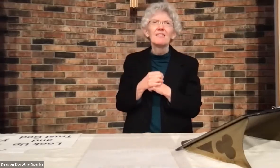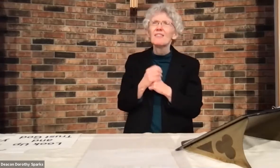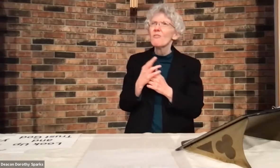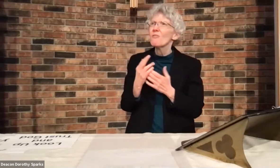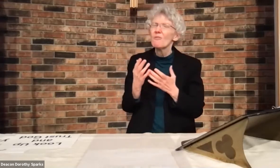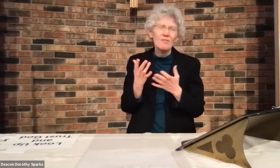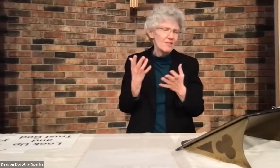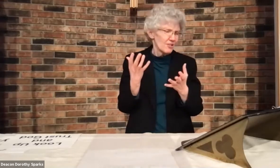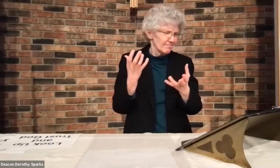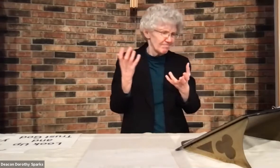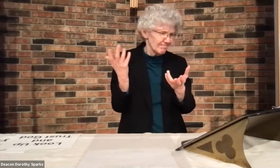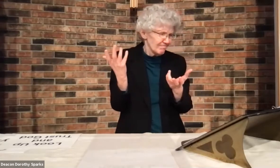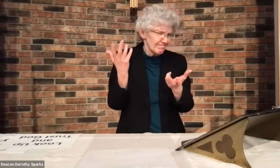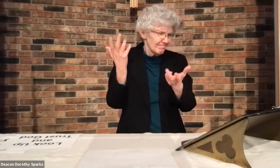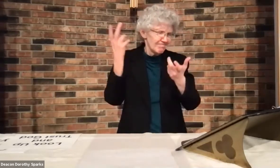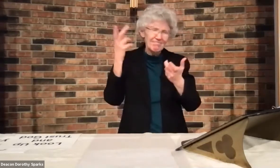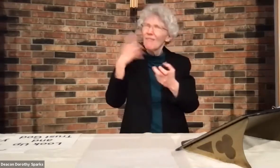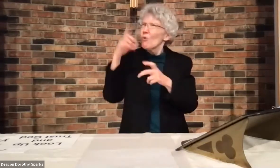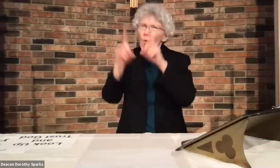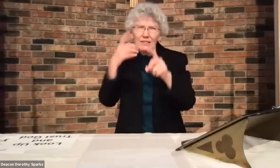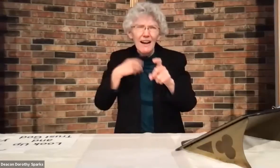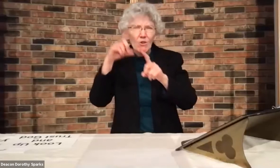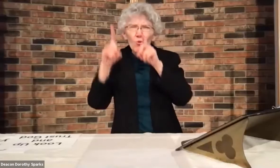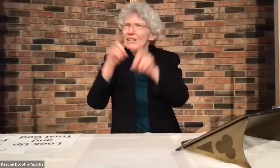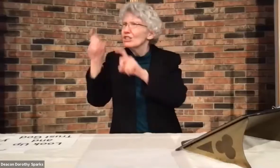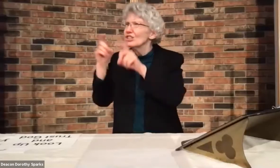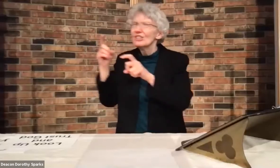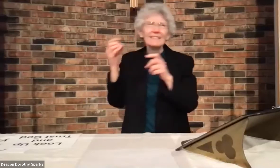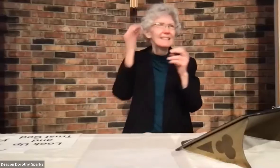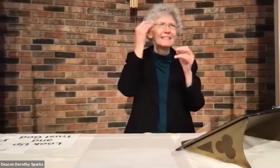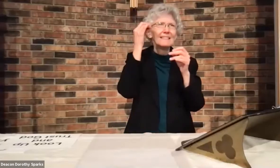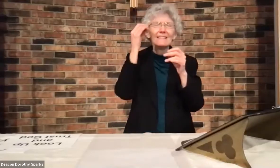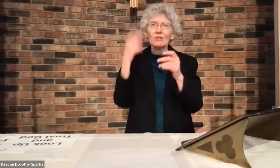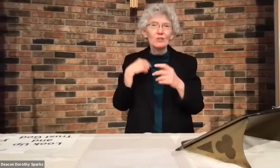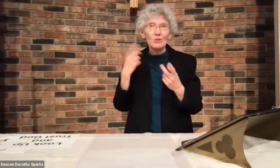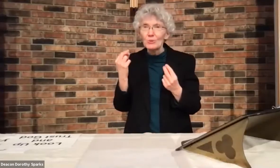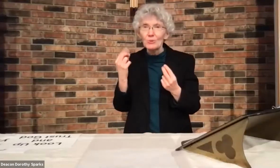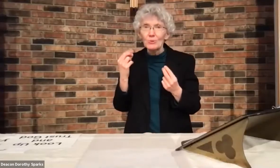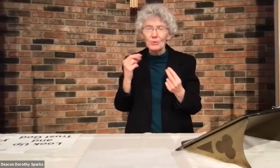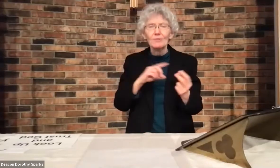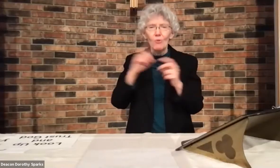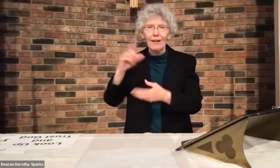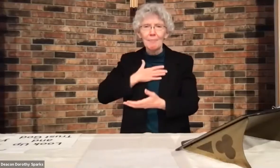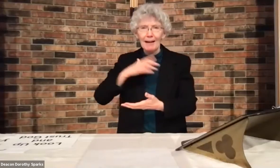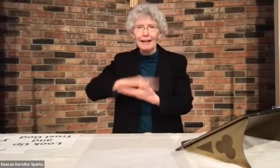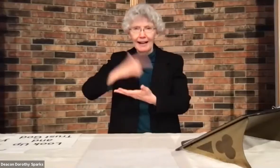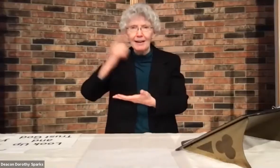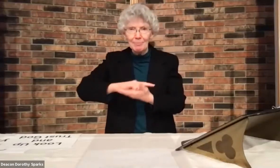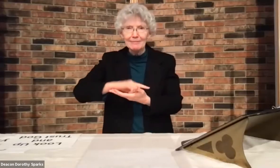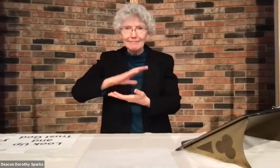Now, for myself, if I become curious about something, or if I want to know the answer to a question, the